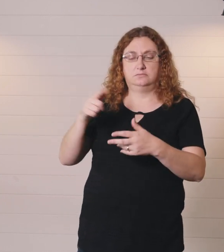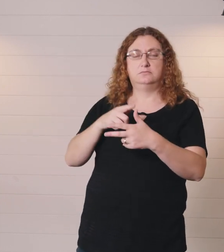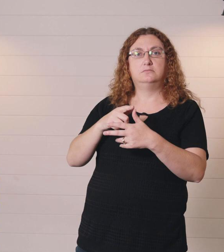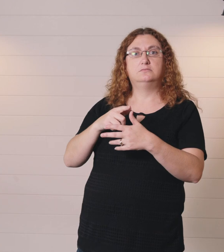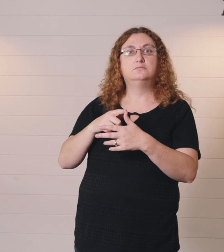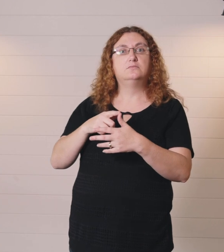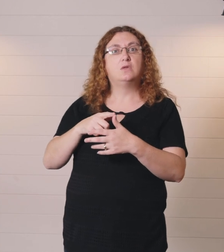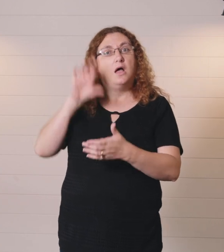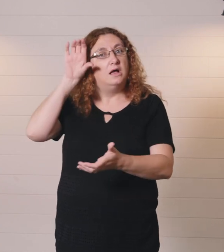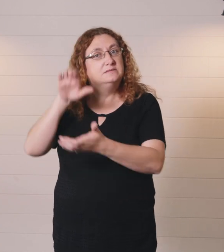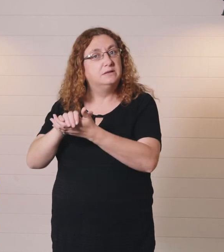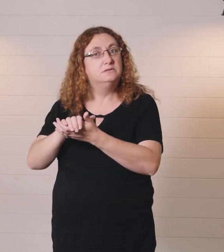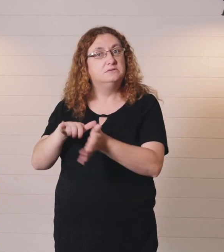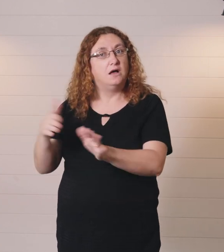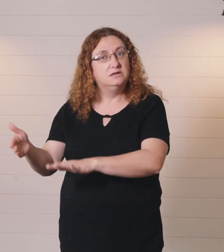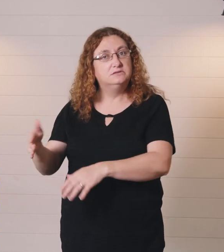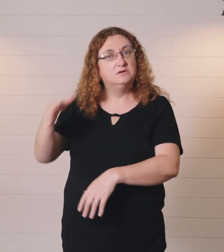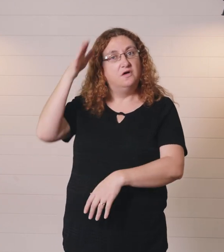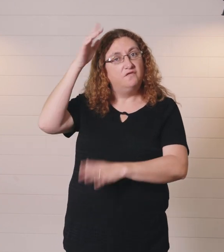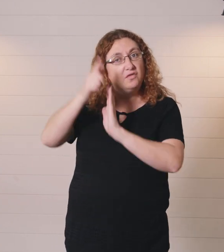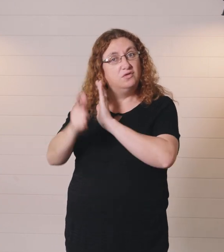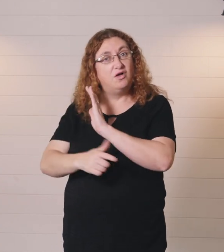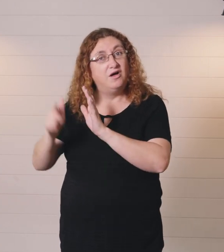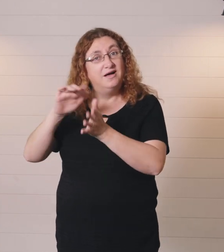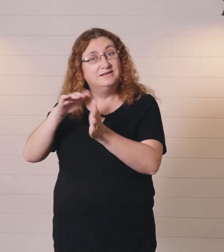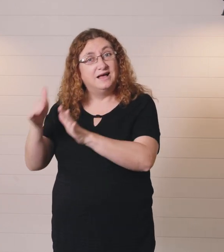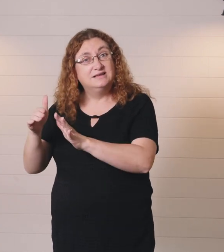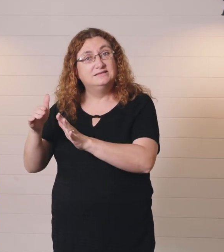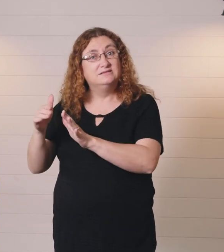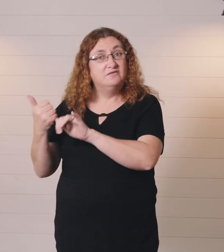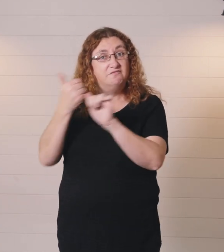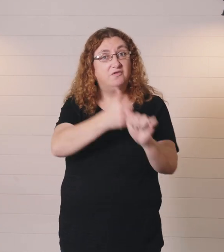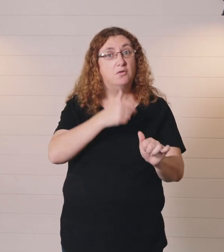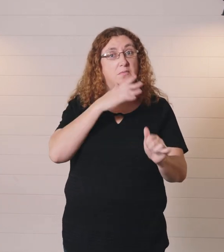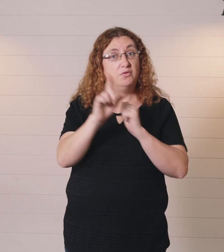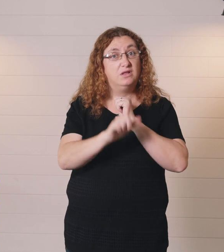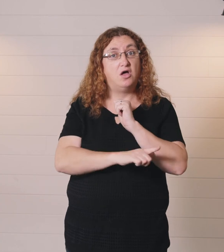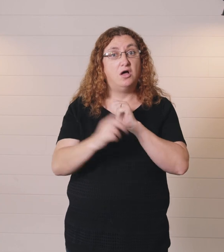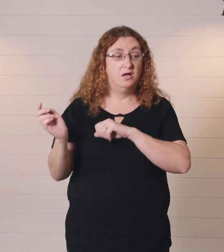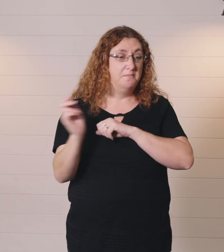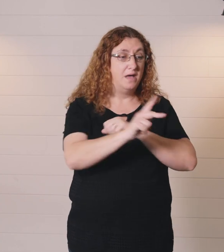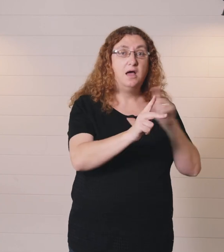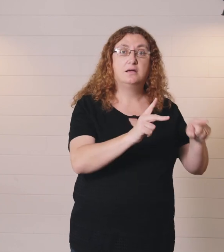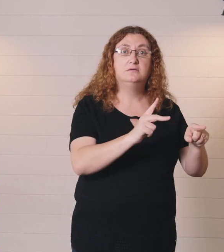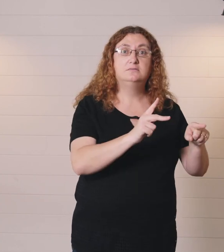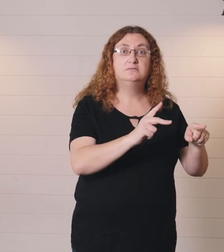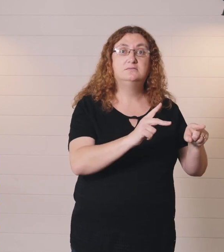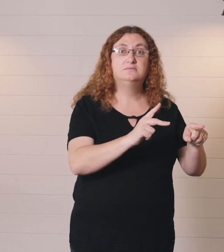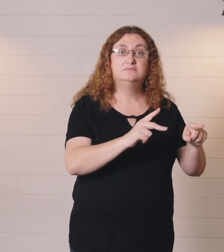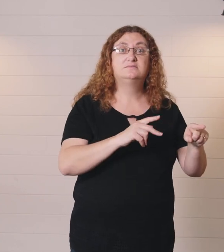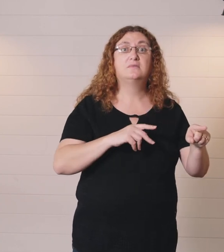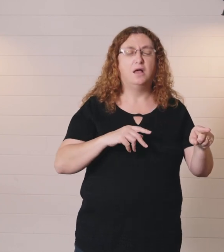father-in-law dies. And her mother-in-law takes her back to Israel. And she just so happens to marry